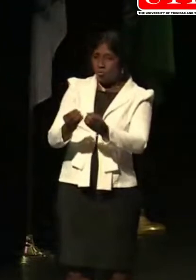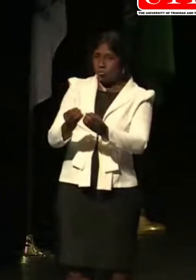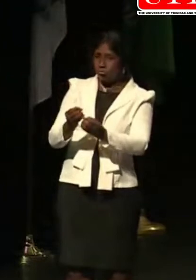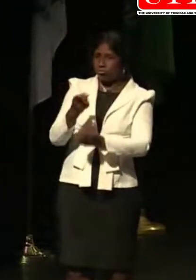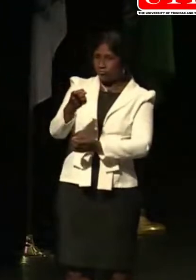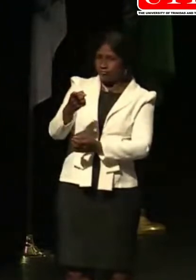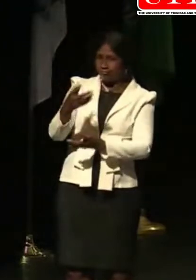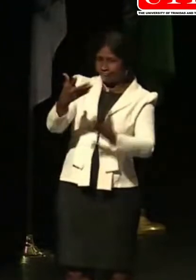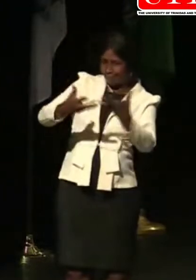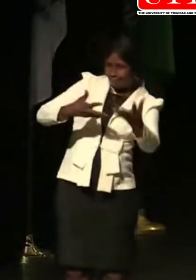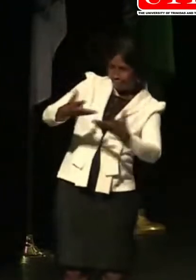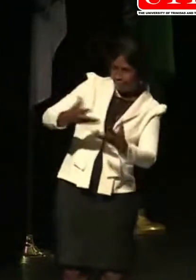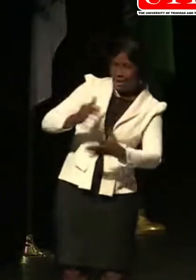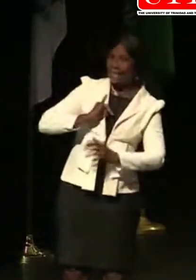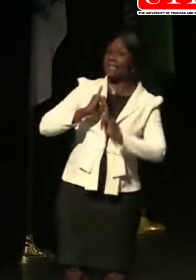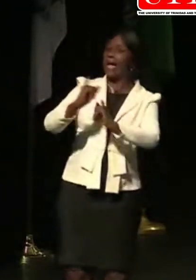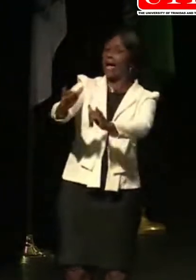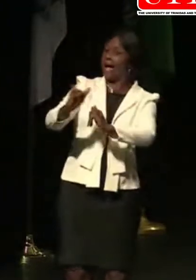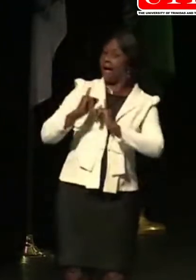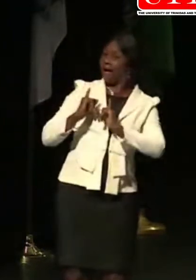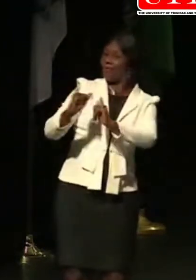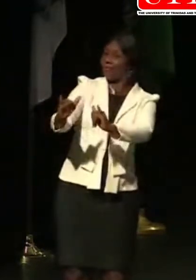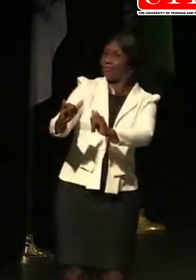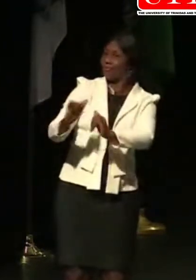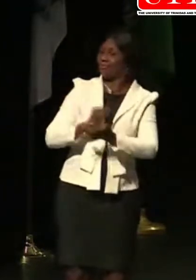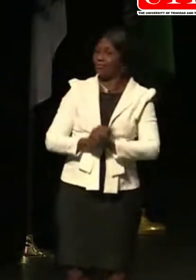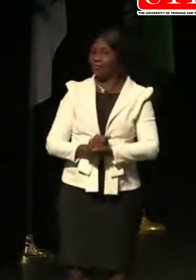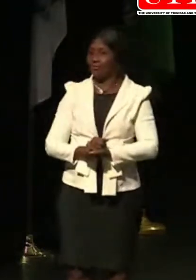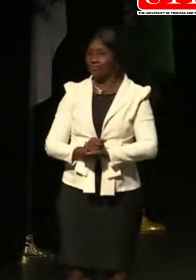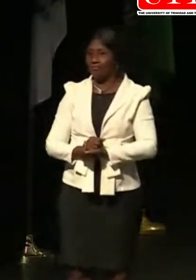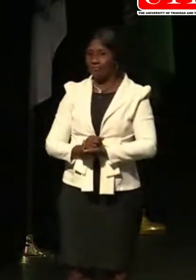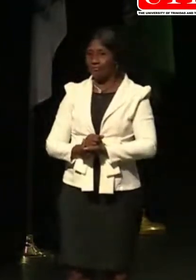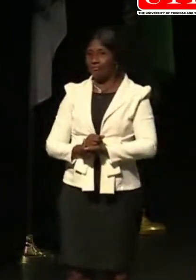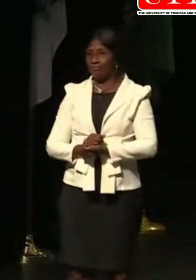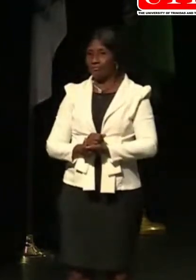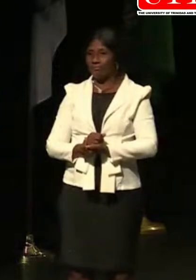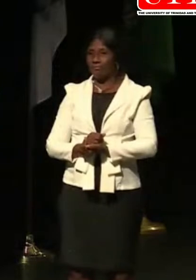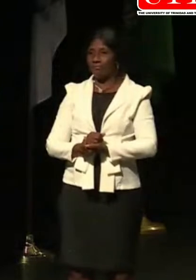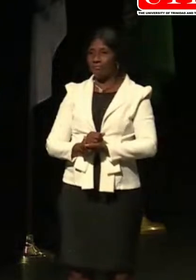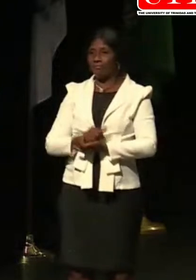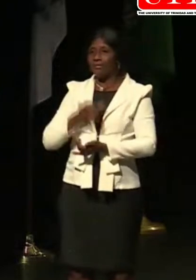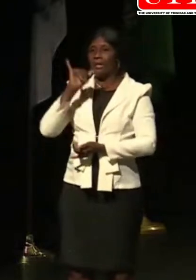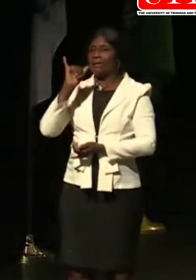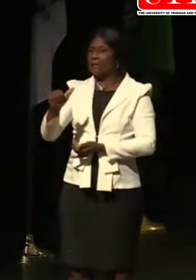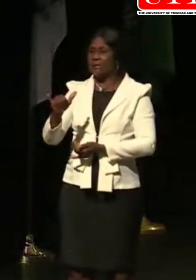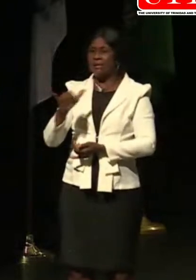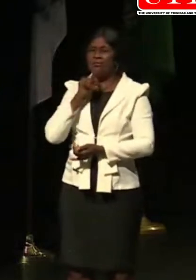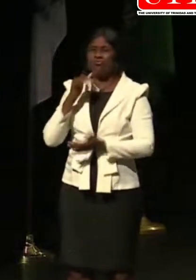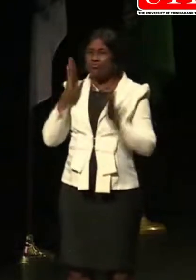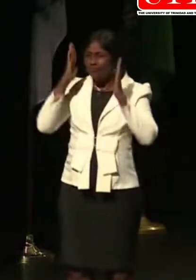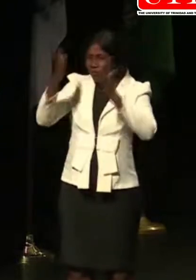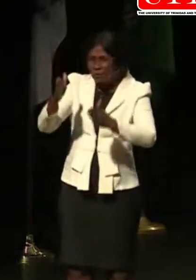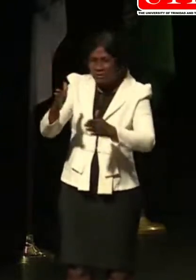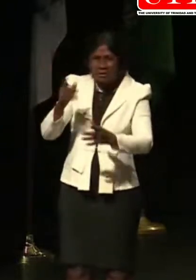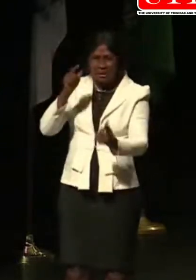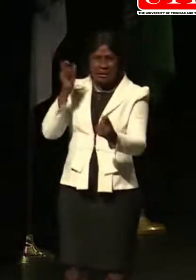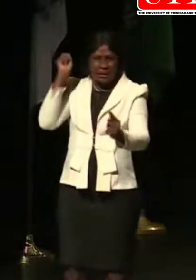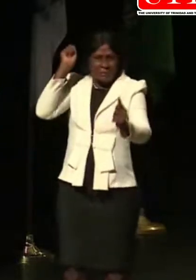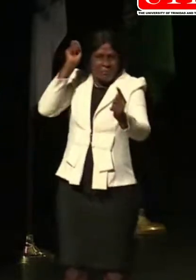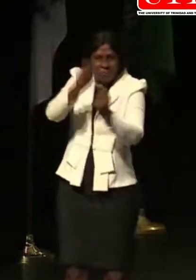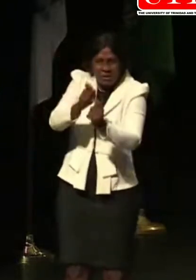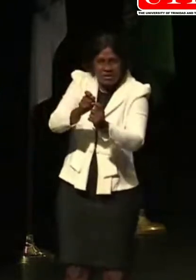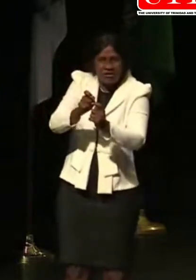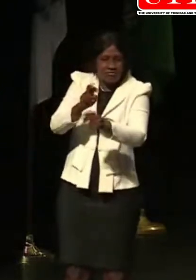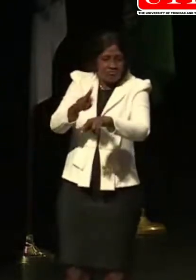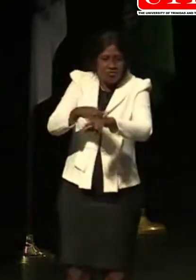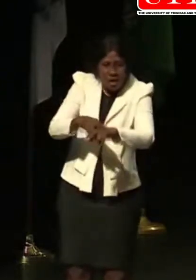every nation, in every culture, every language, and every religion. And if we start constructing a value